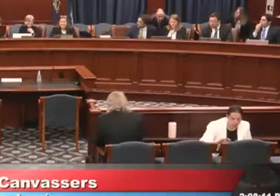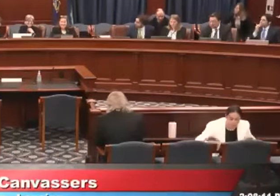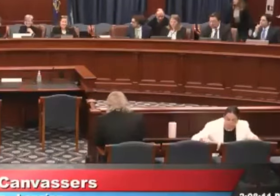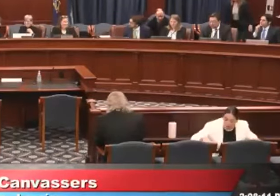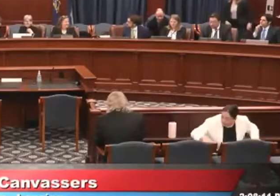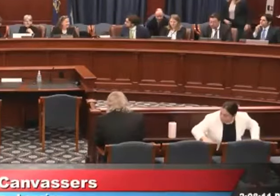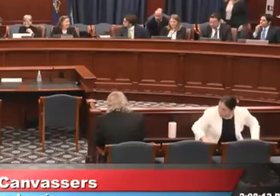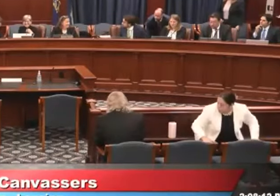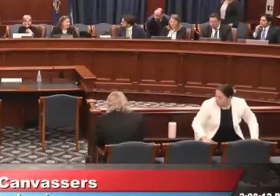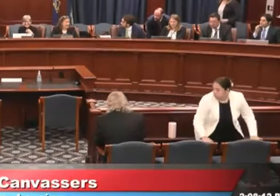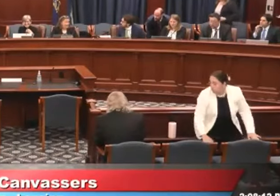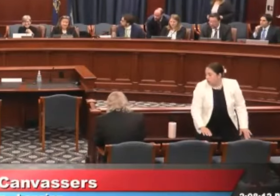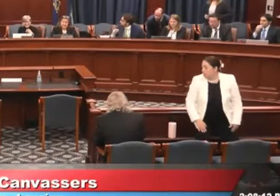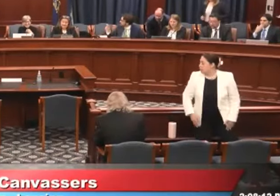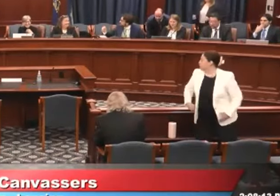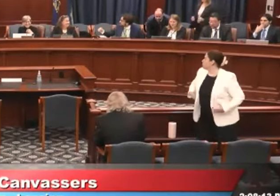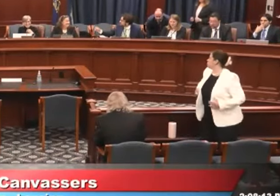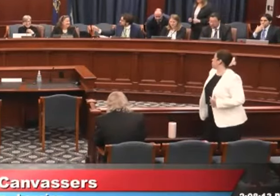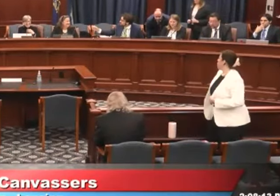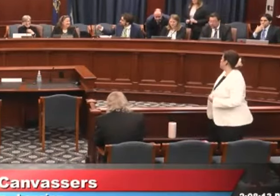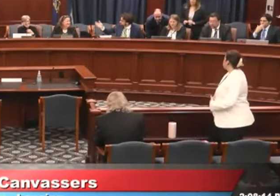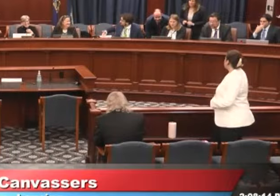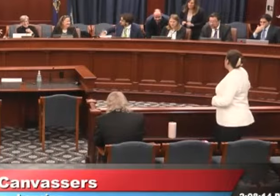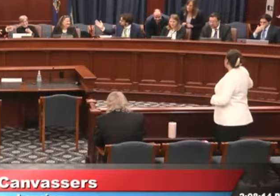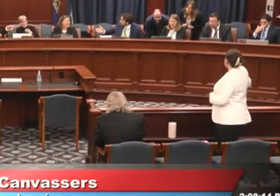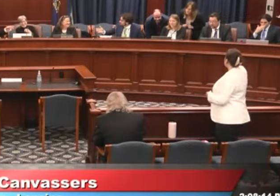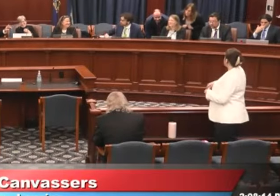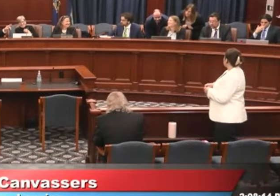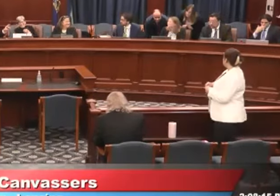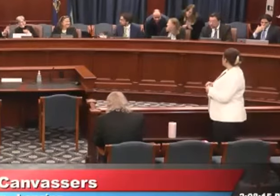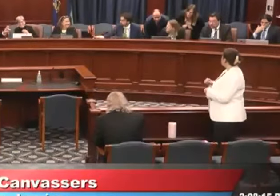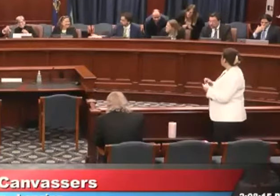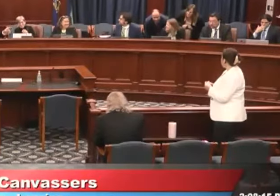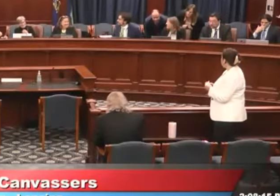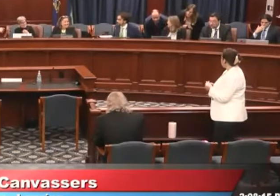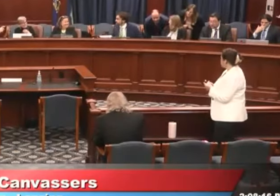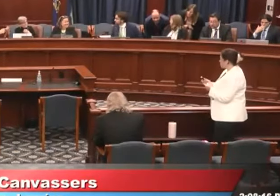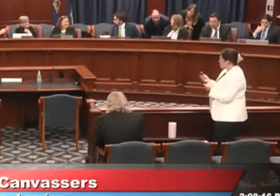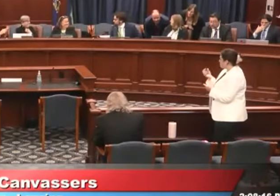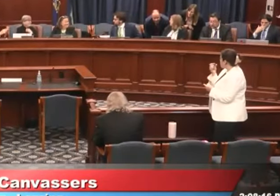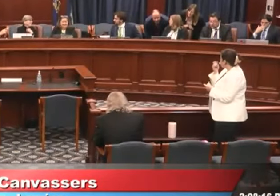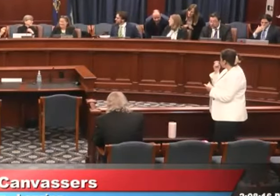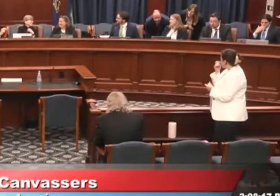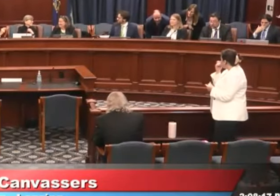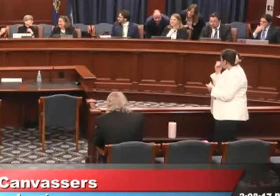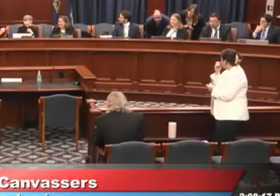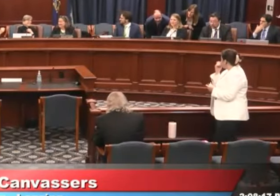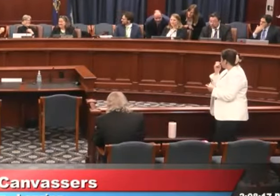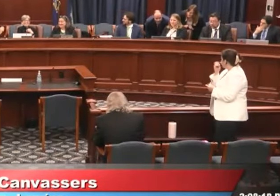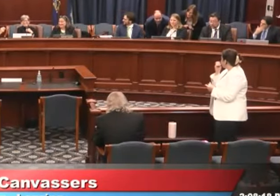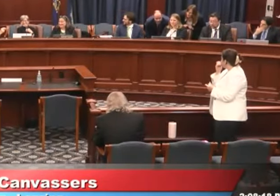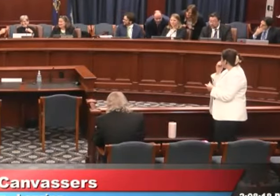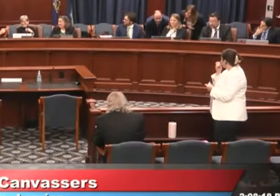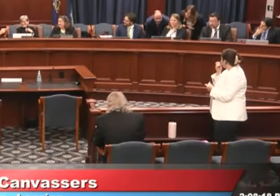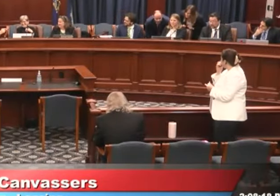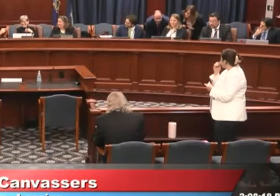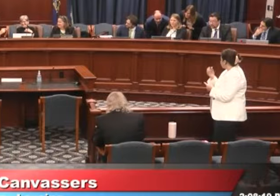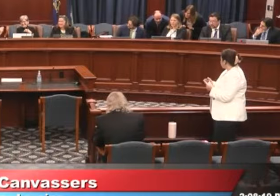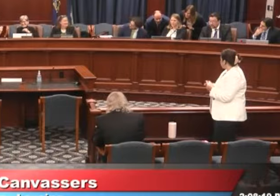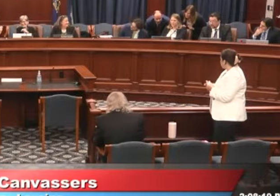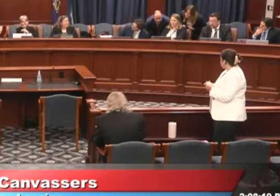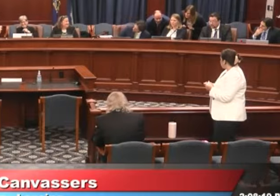I did think about that, but if we just hyphenated everything and then slashed everything, you could have a very long. Because the